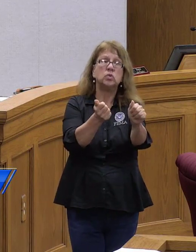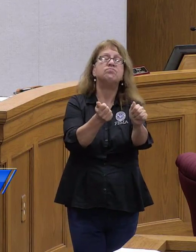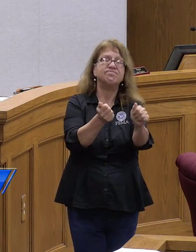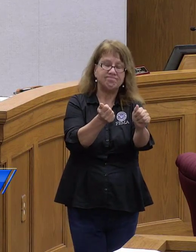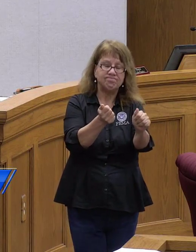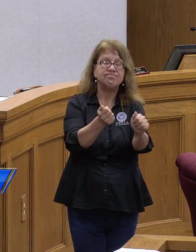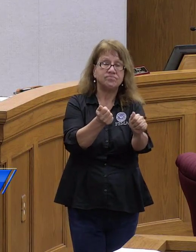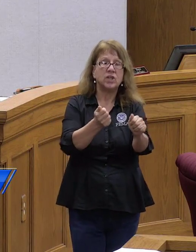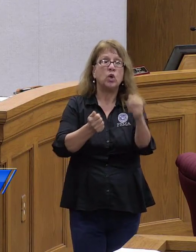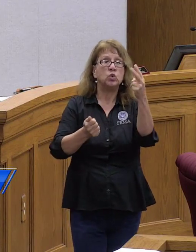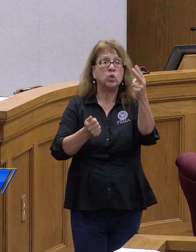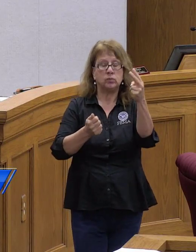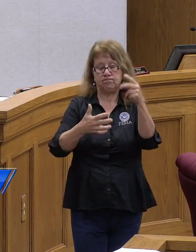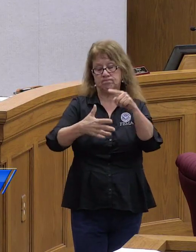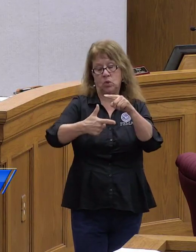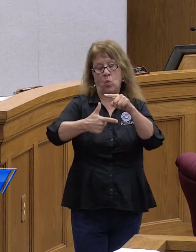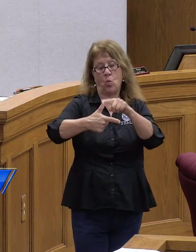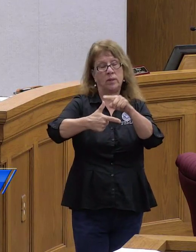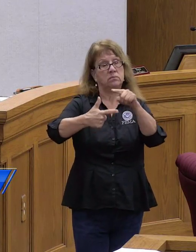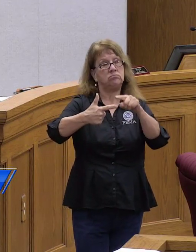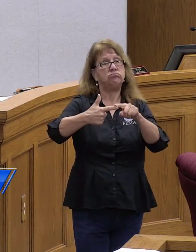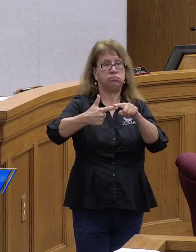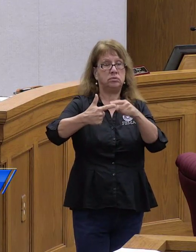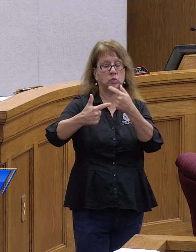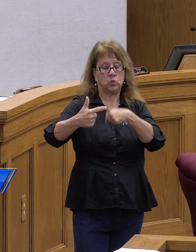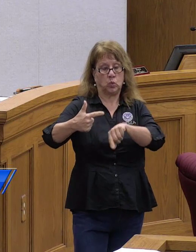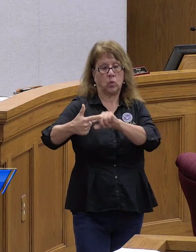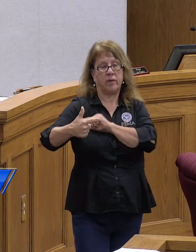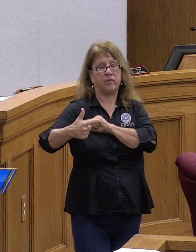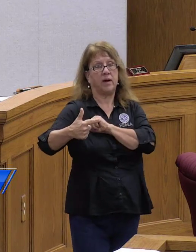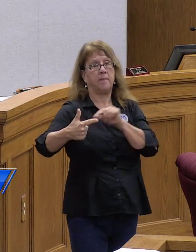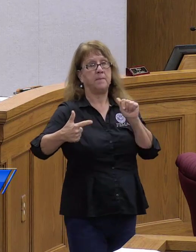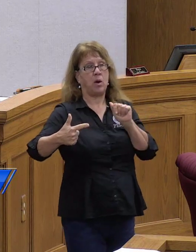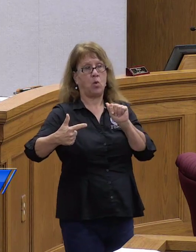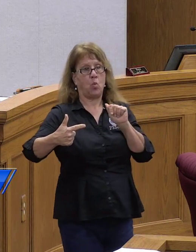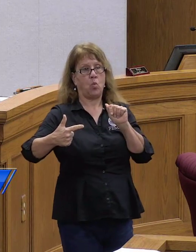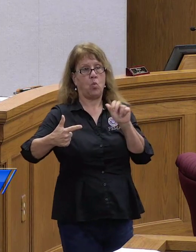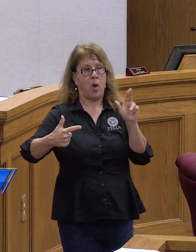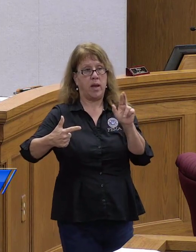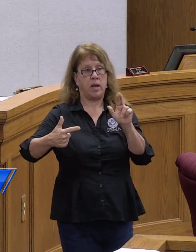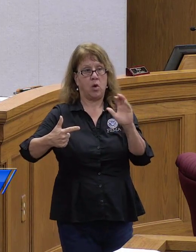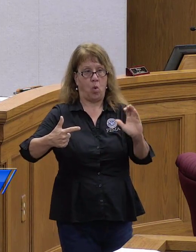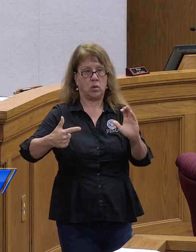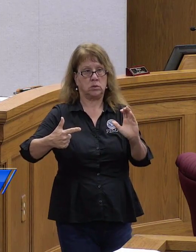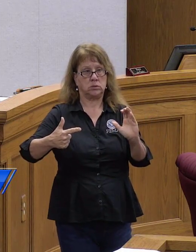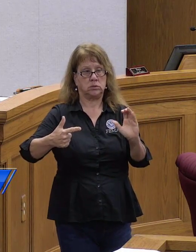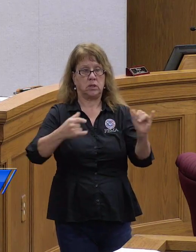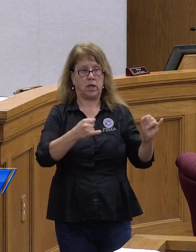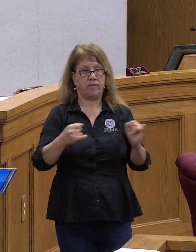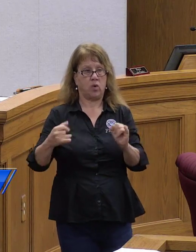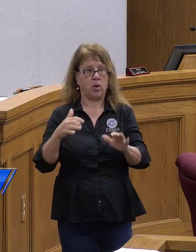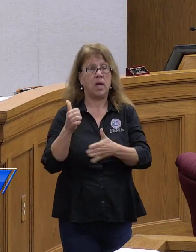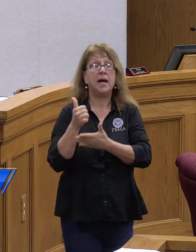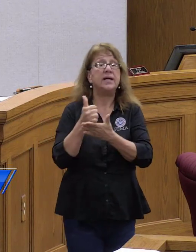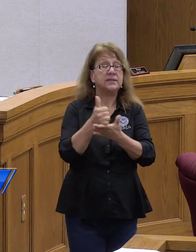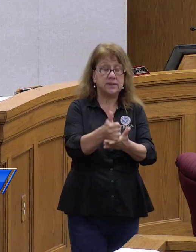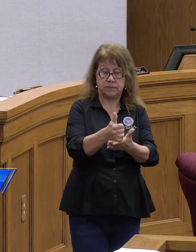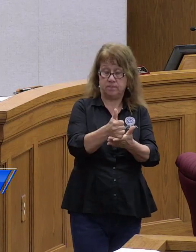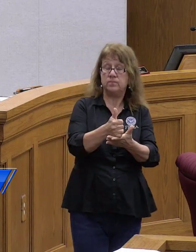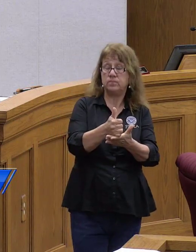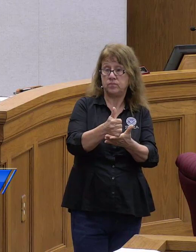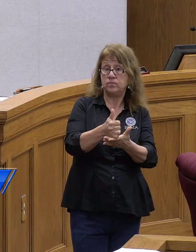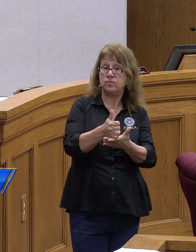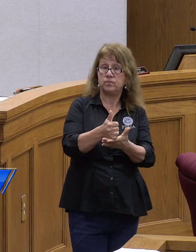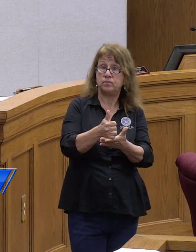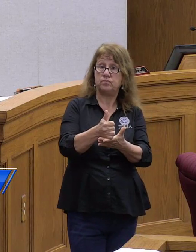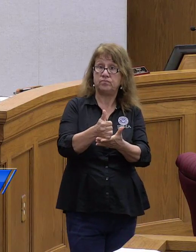because those are the 2 categories that can then qualify for the Red Cross individual assistance. So communicating needs. And